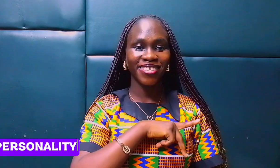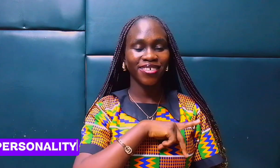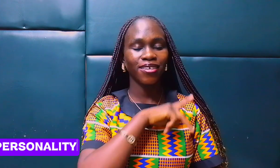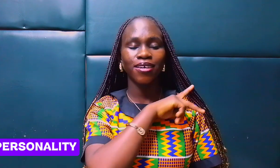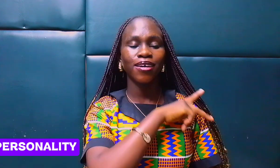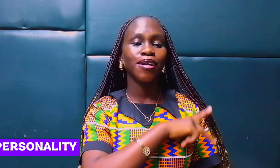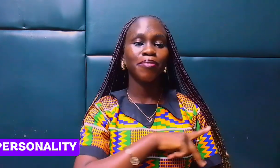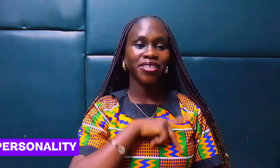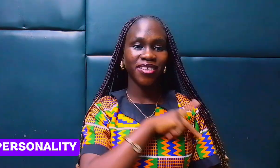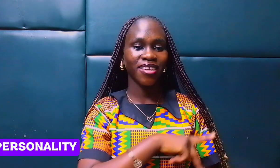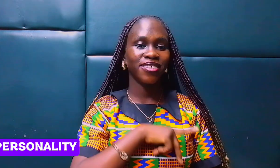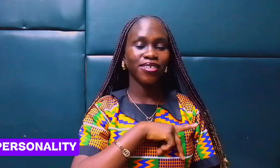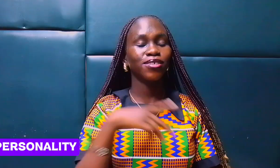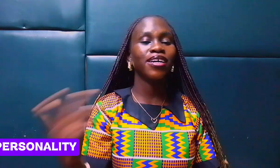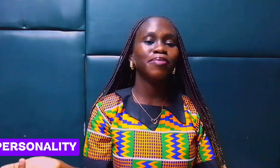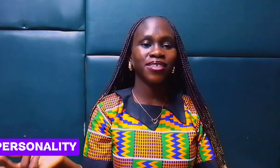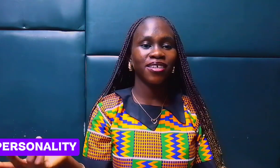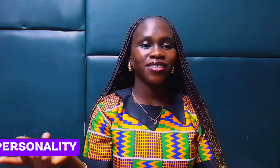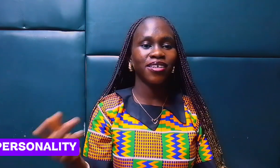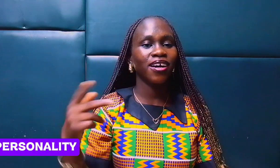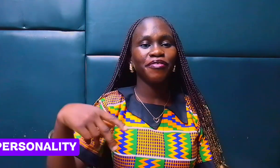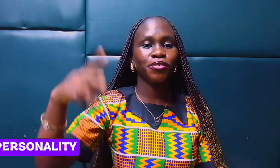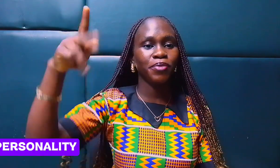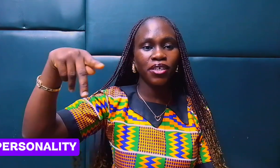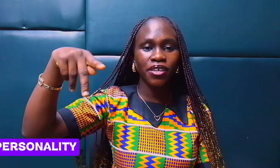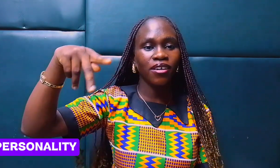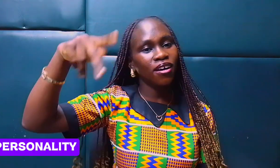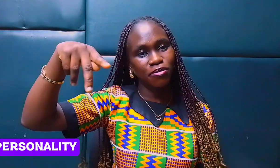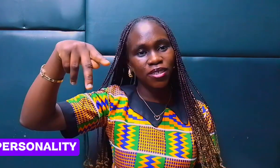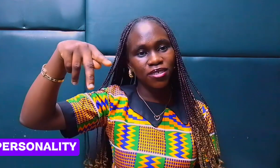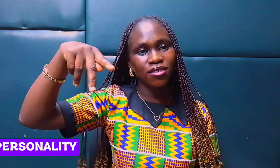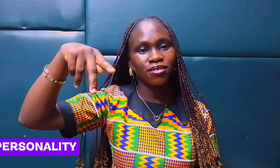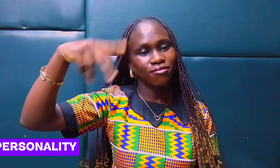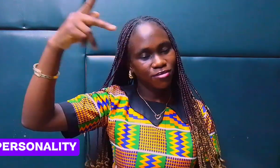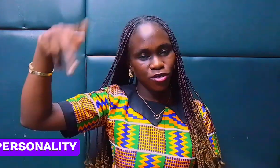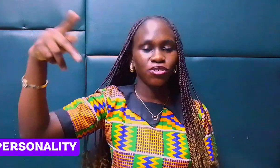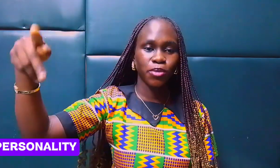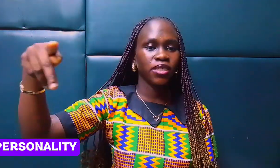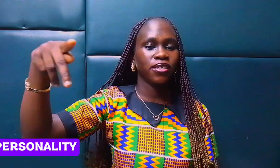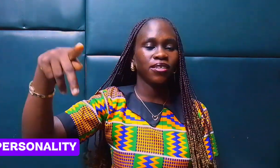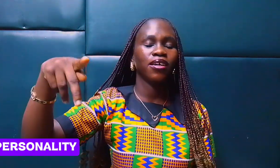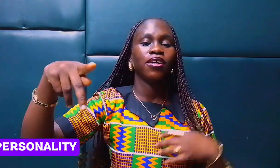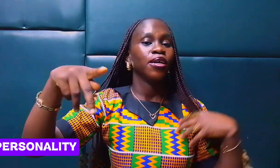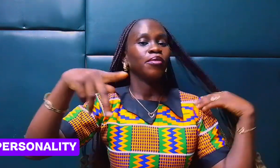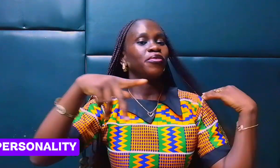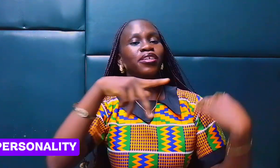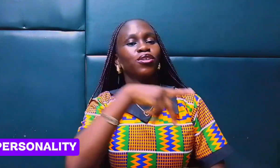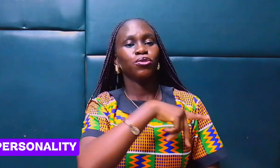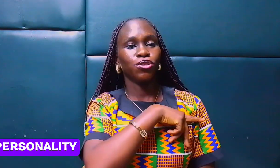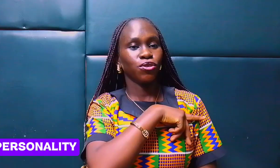Personality. To sign personality, have your P alphabets on your dominant hand, bringing it close to